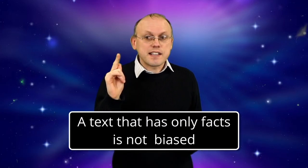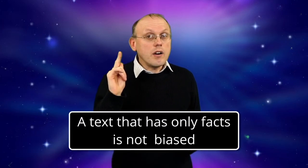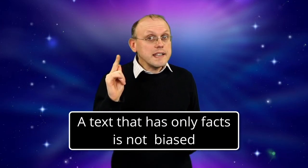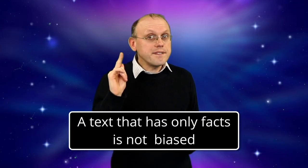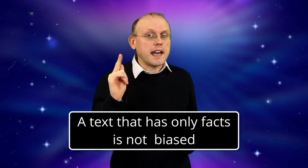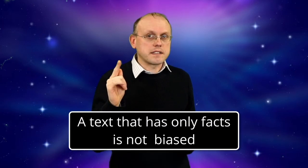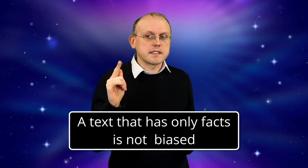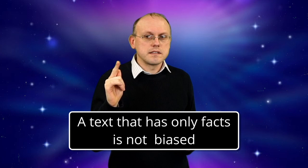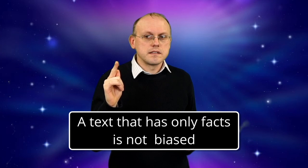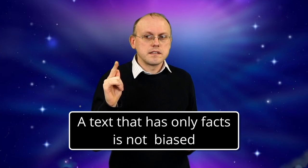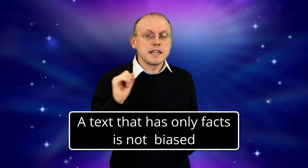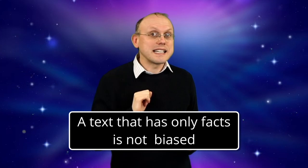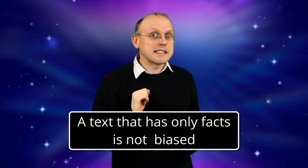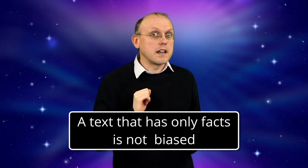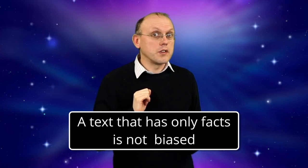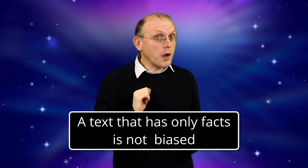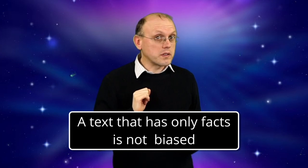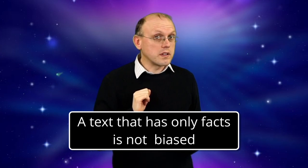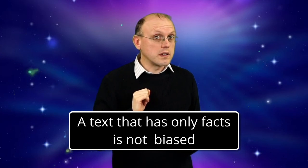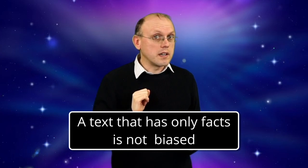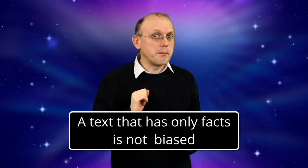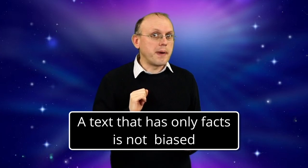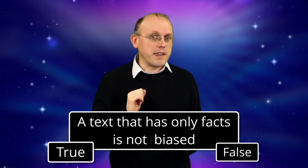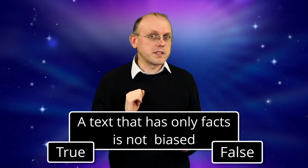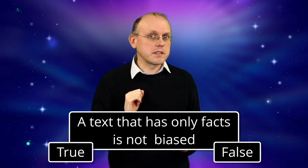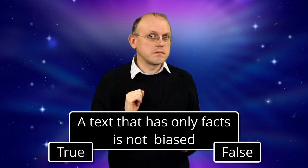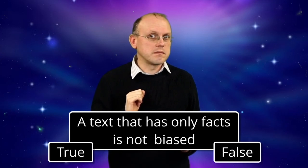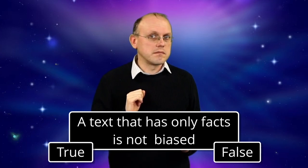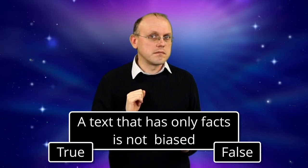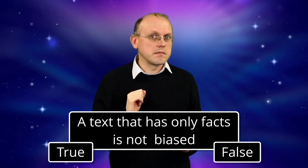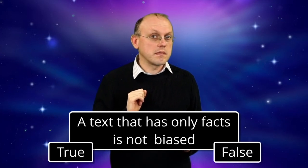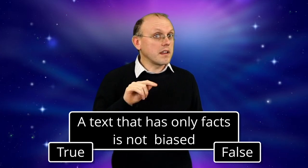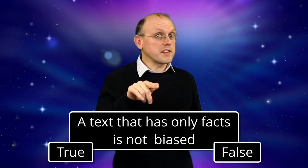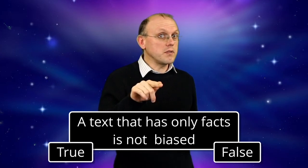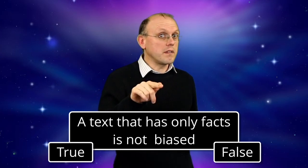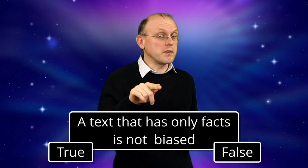only facts is not biased. Is that true or false?